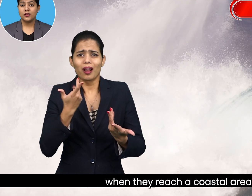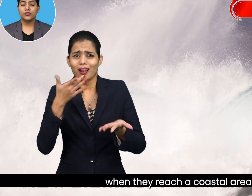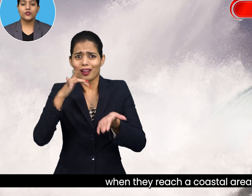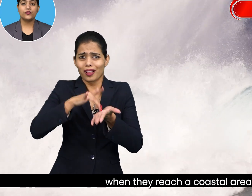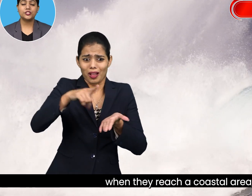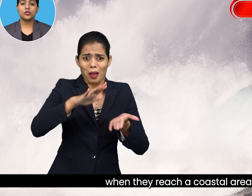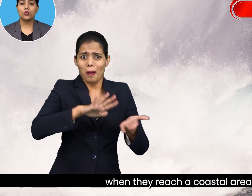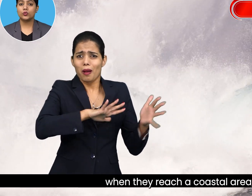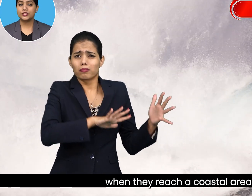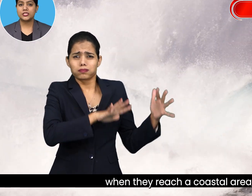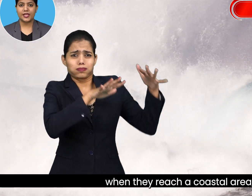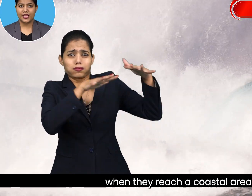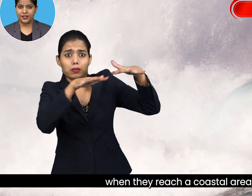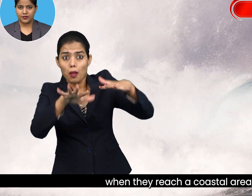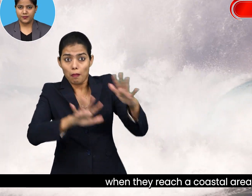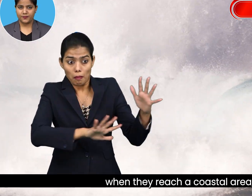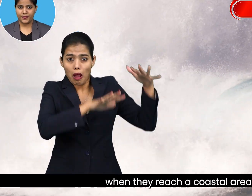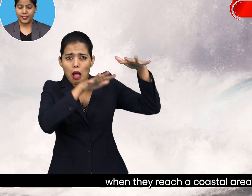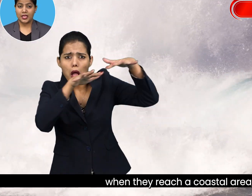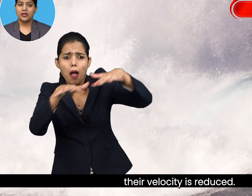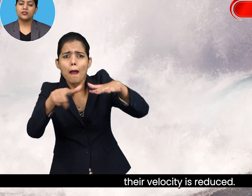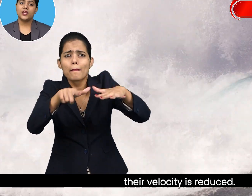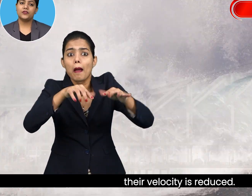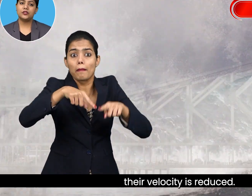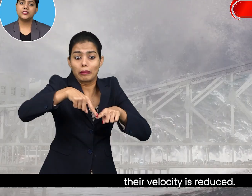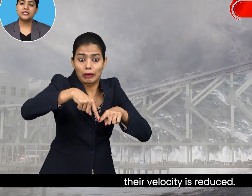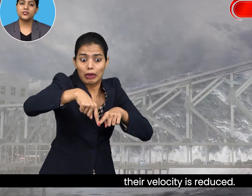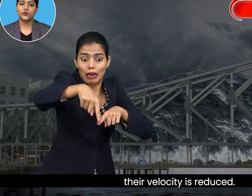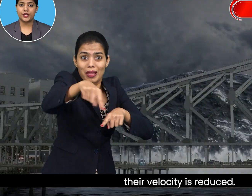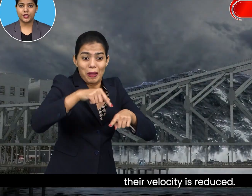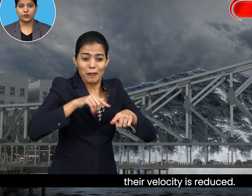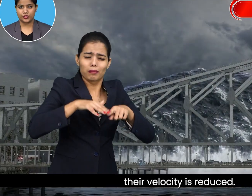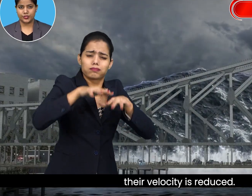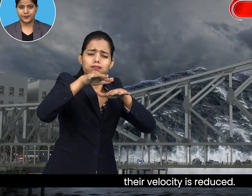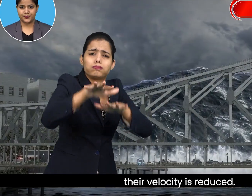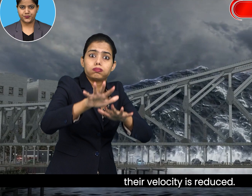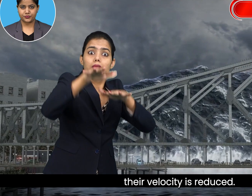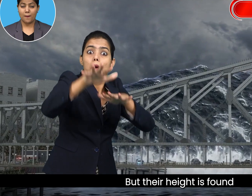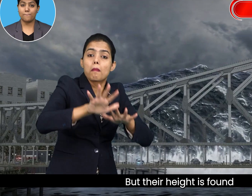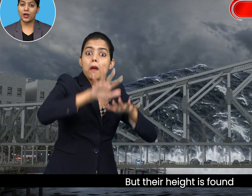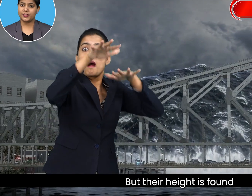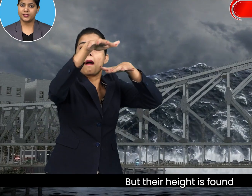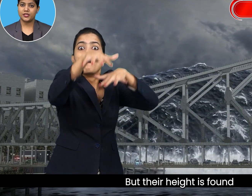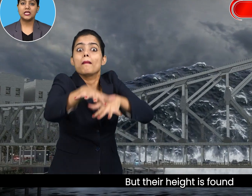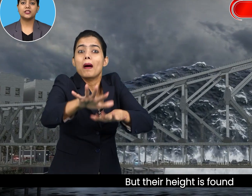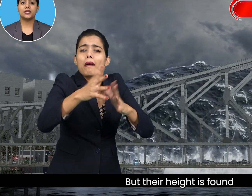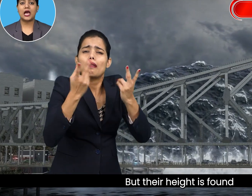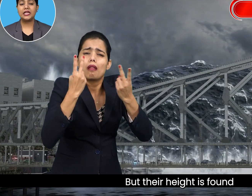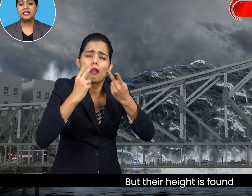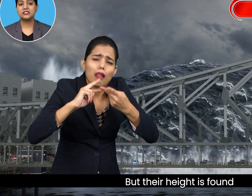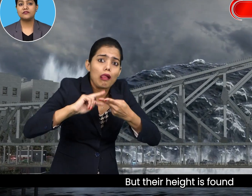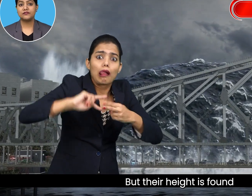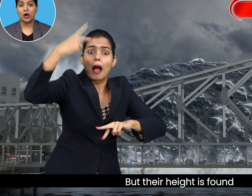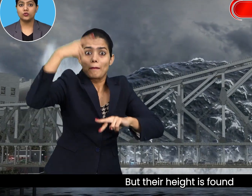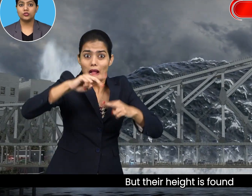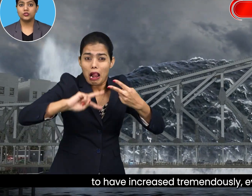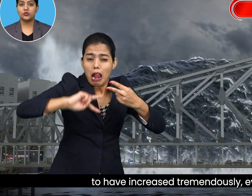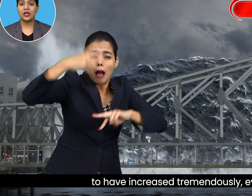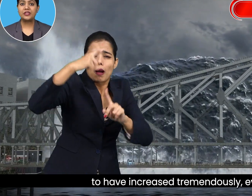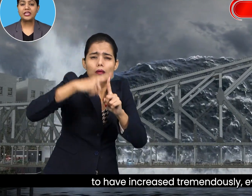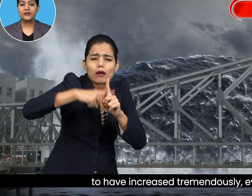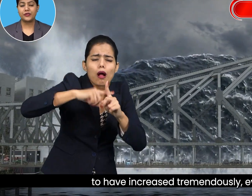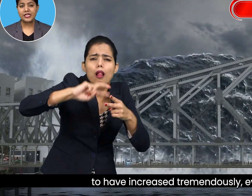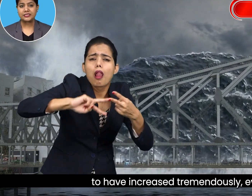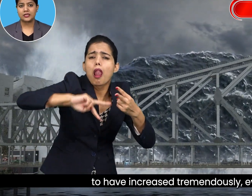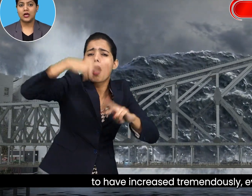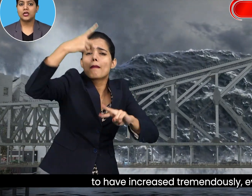When they reach a coastal area, their velocity is reduced, but their height is found to